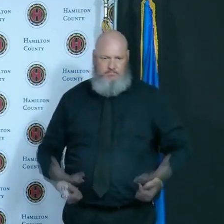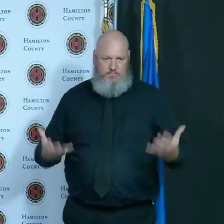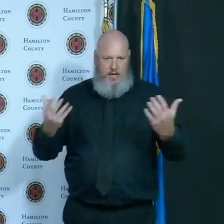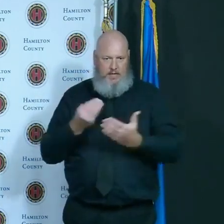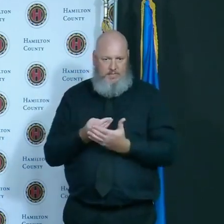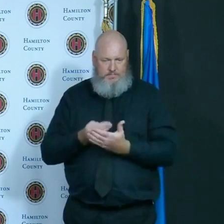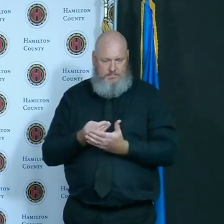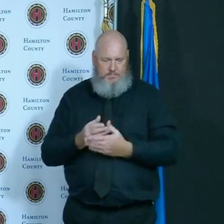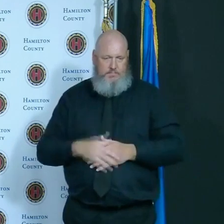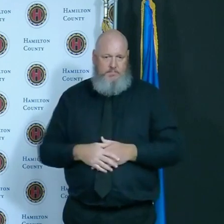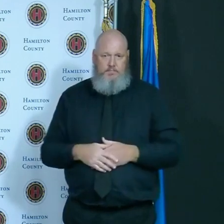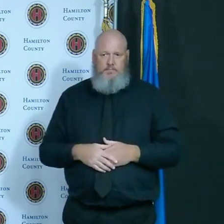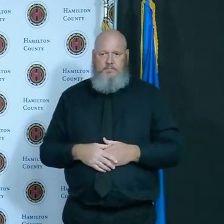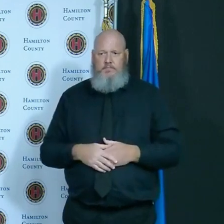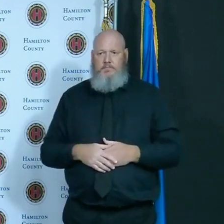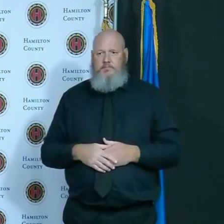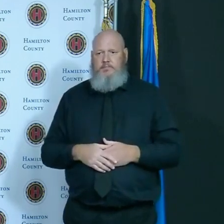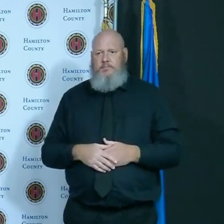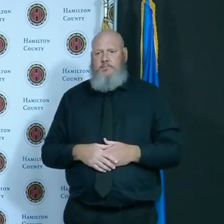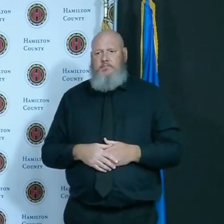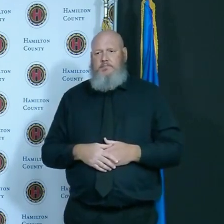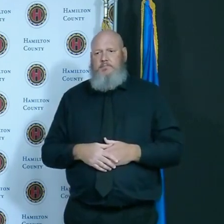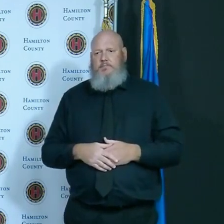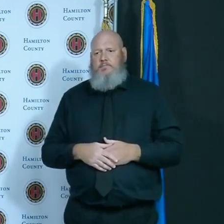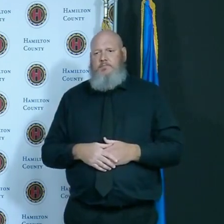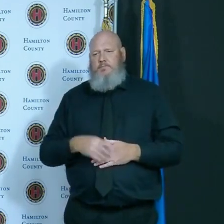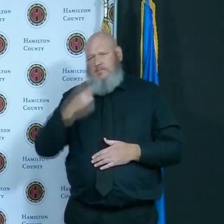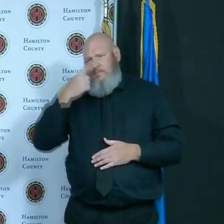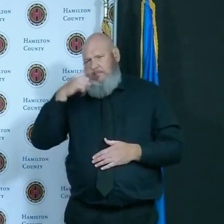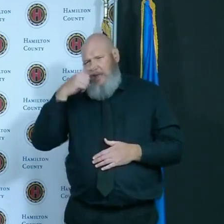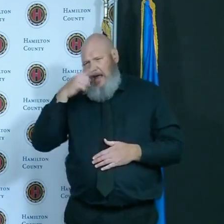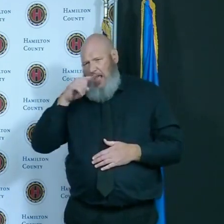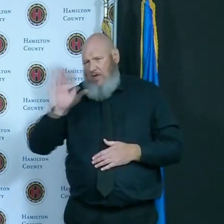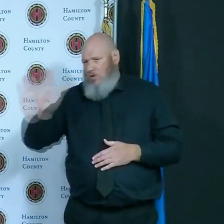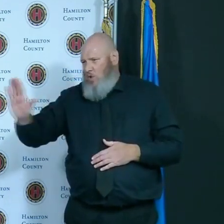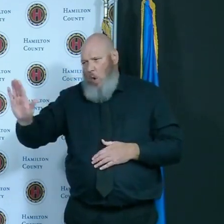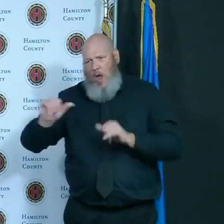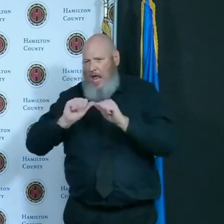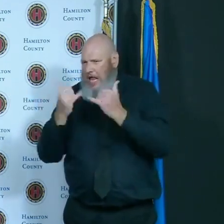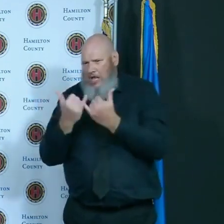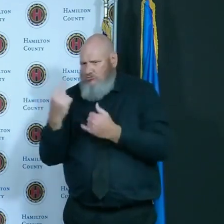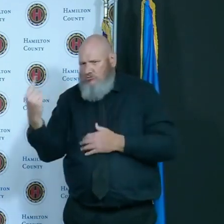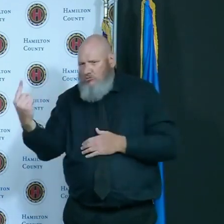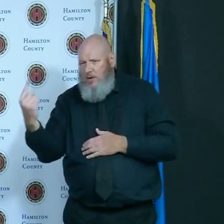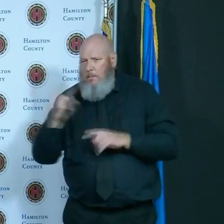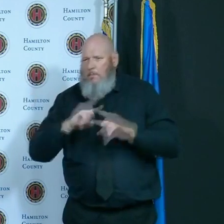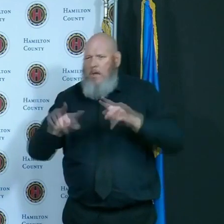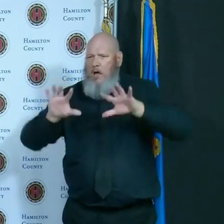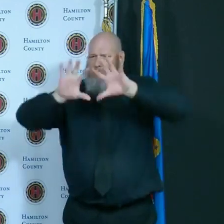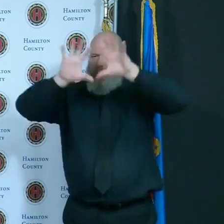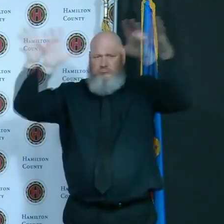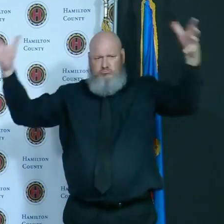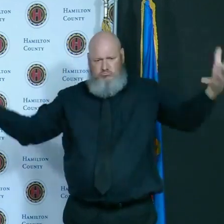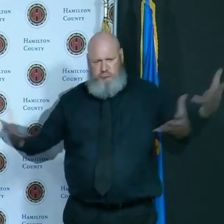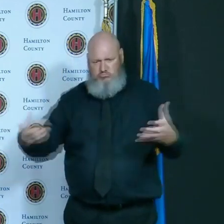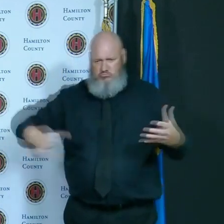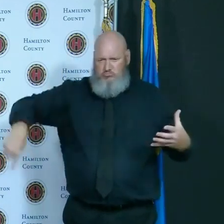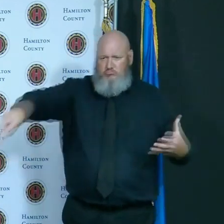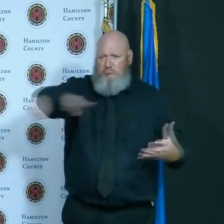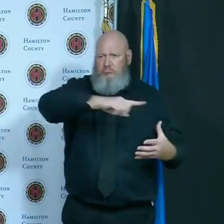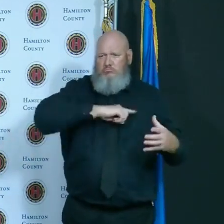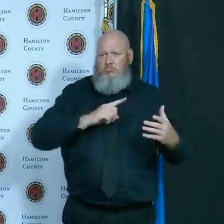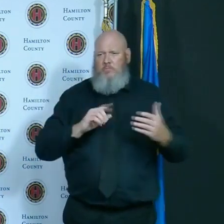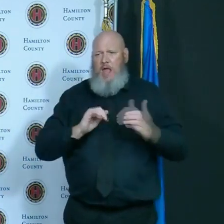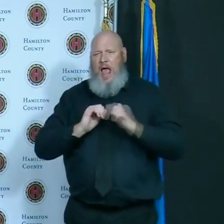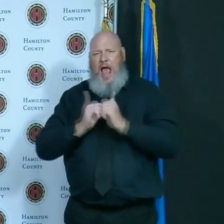like. Can you speak, and it's not just your agency, it's many agencies they've included over the years to help the Black community. Can you